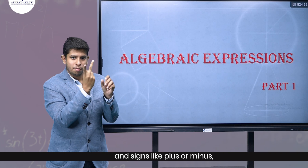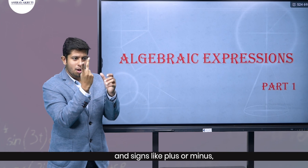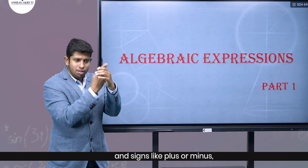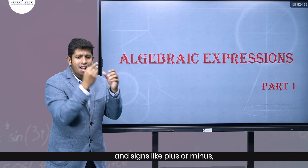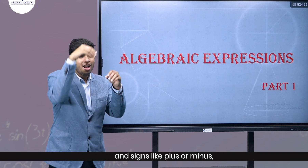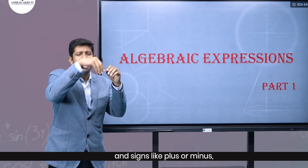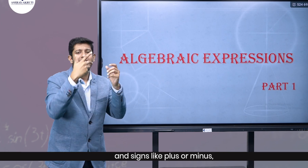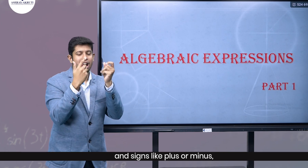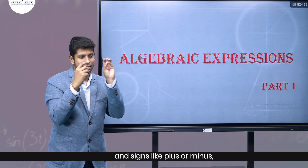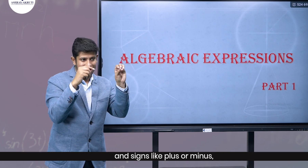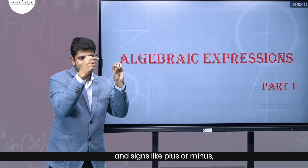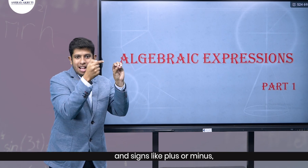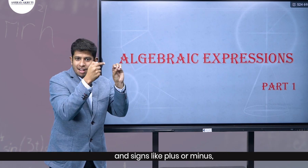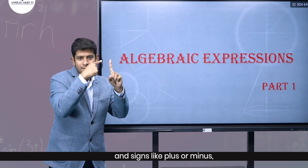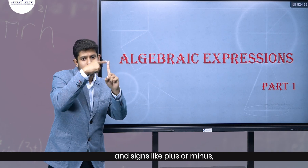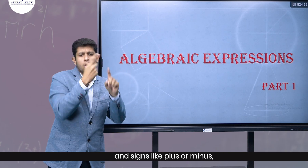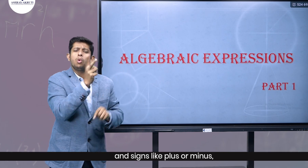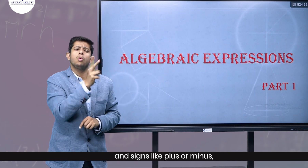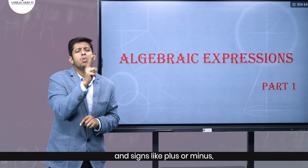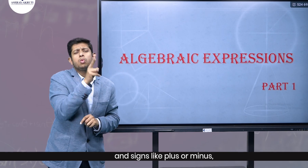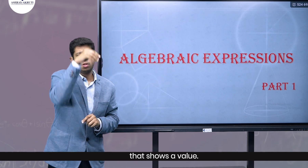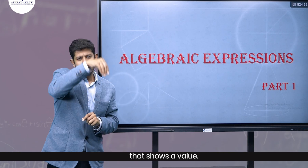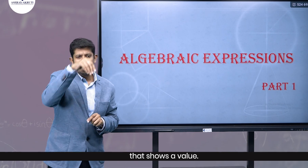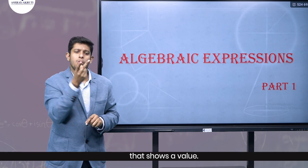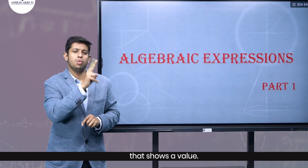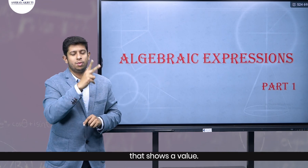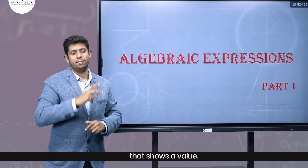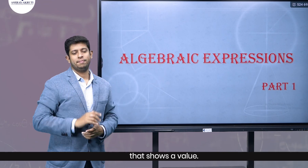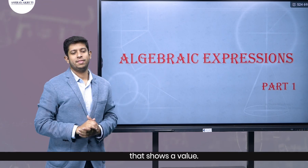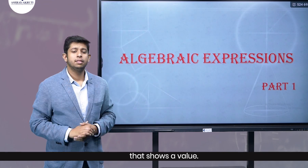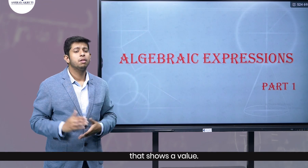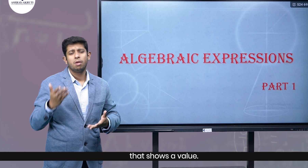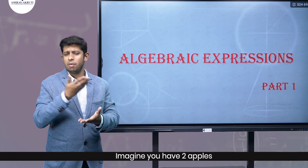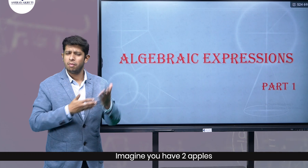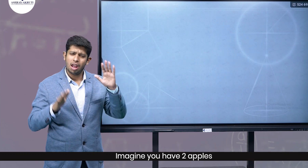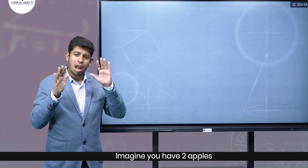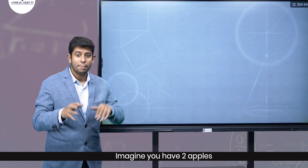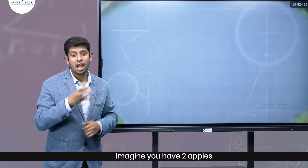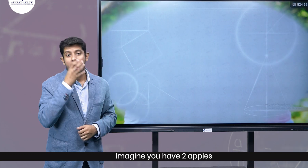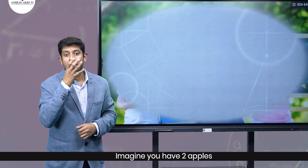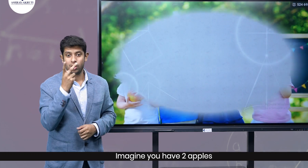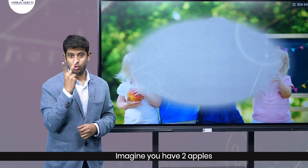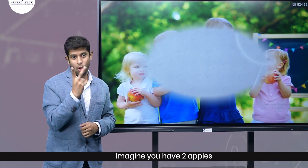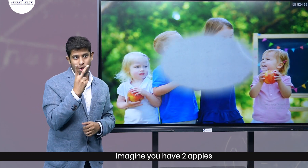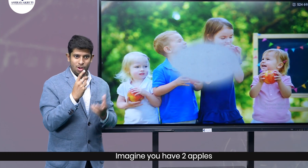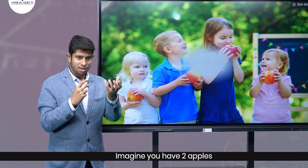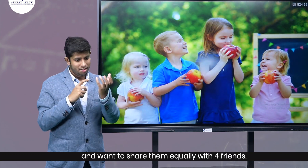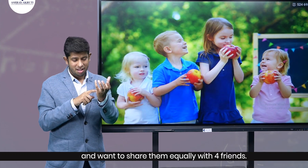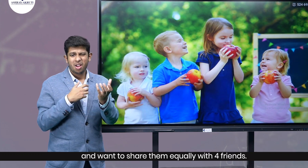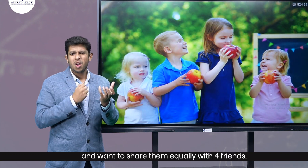like plus or minus that shows a value. Imagine you have 2 apples and want to